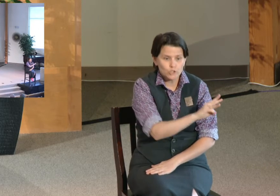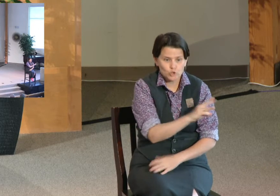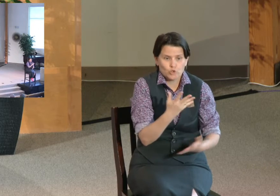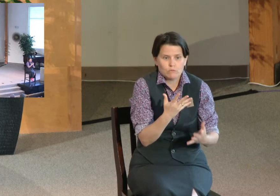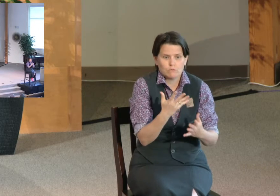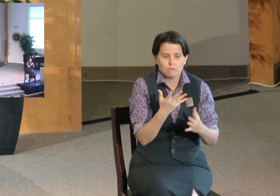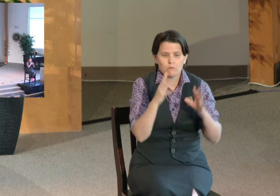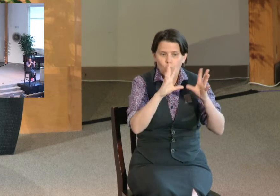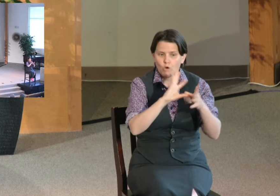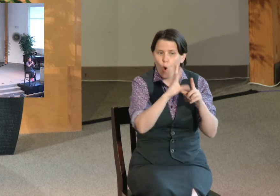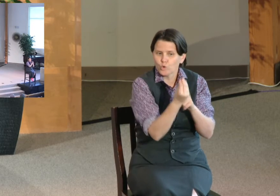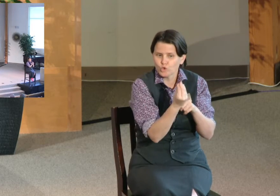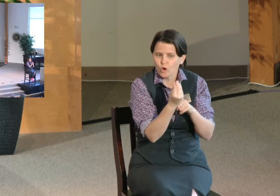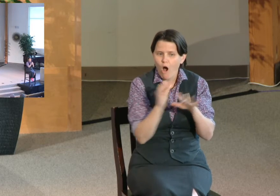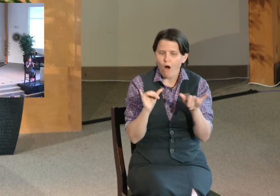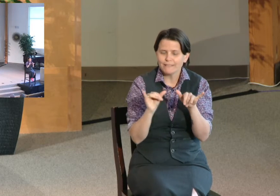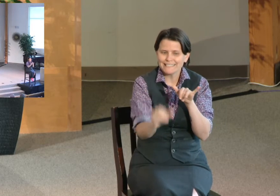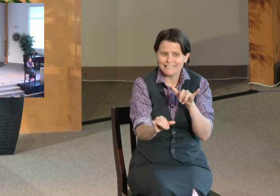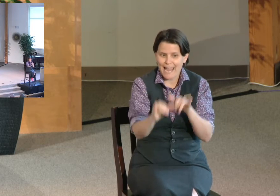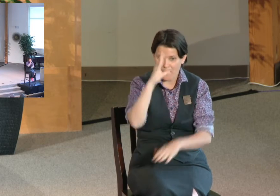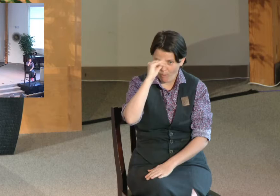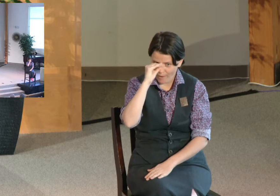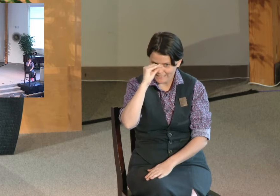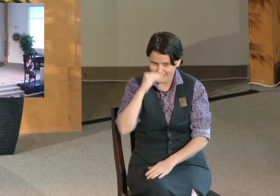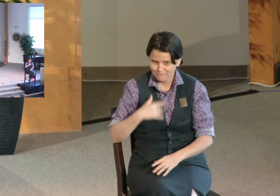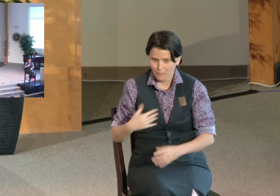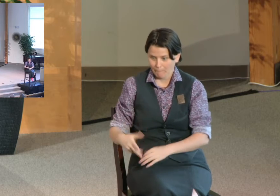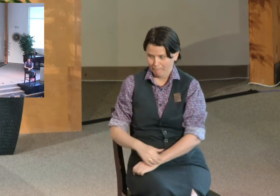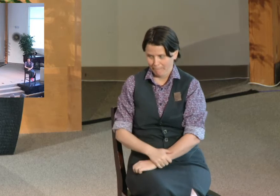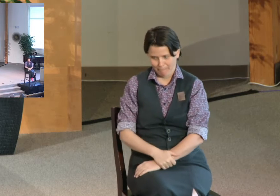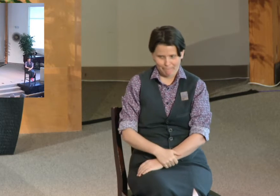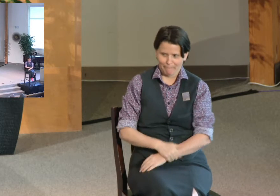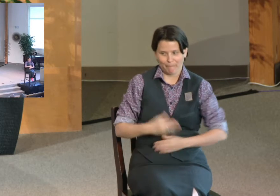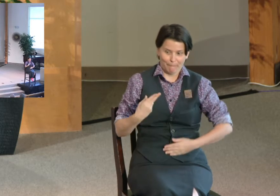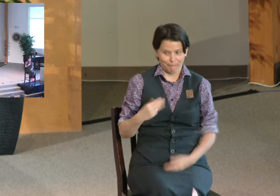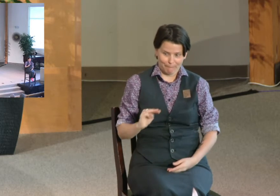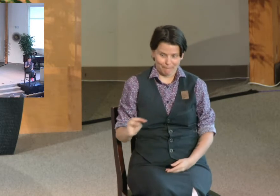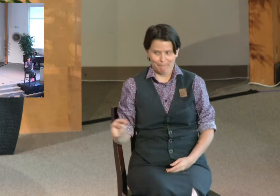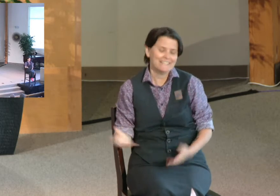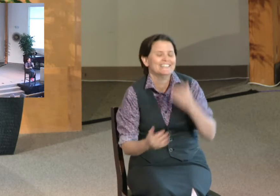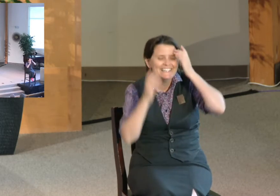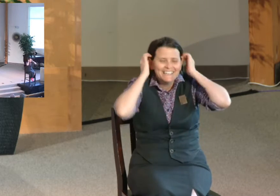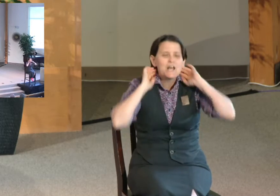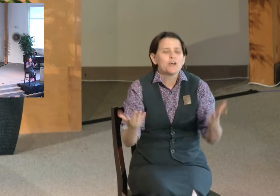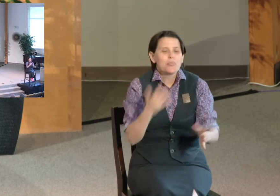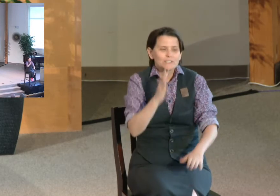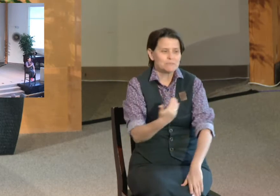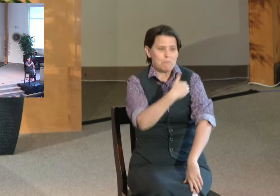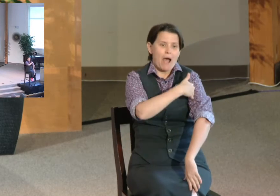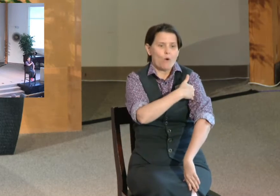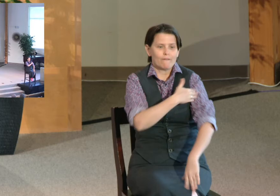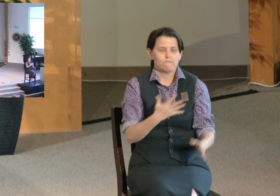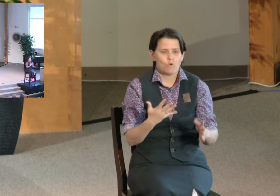They suggest that rituals are powerful opportunities for the death of the boy ego and the putting